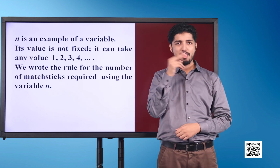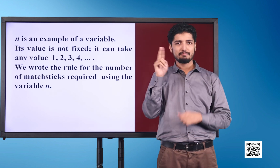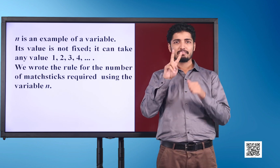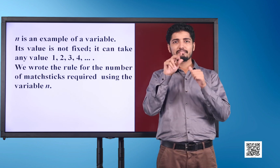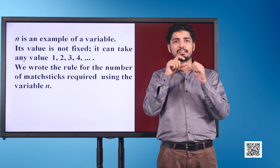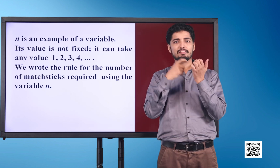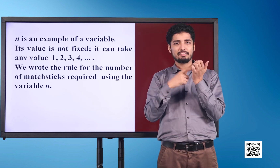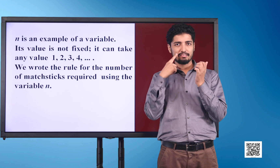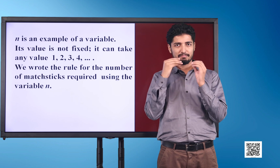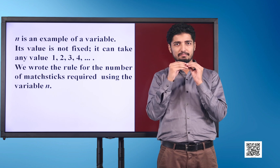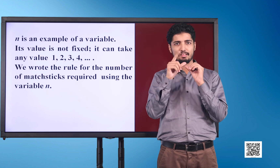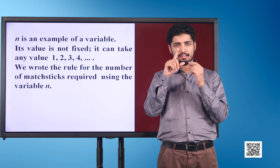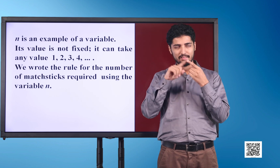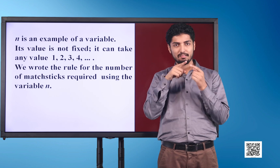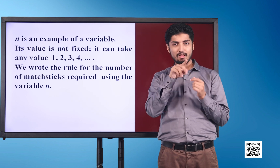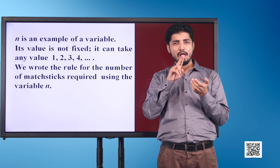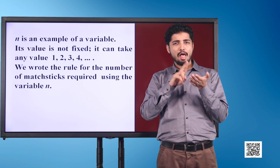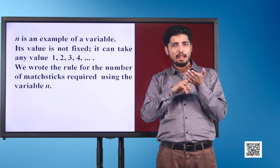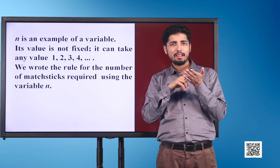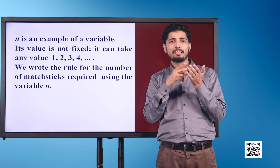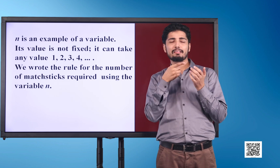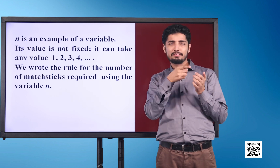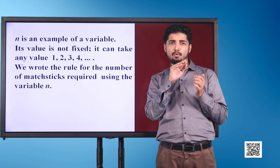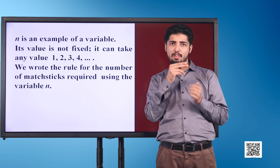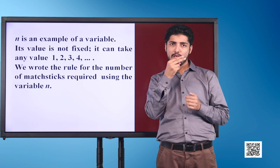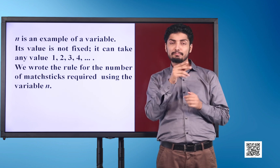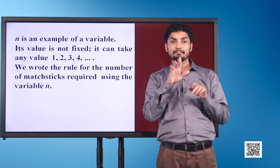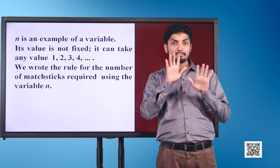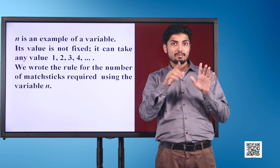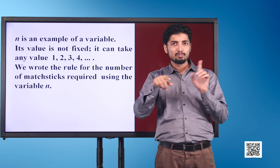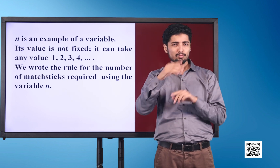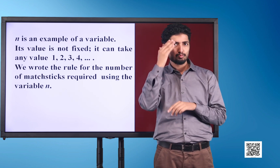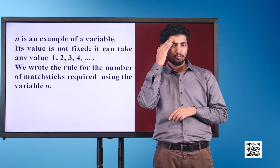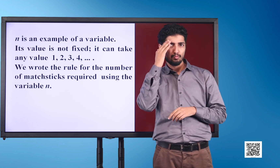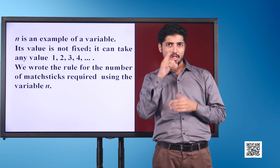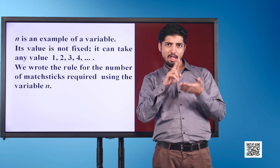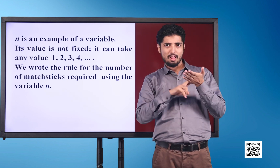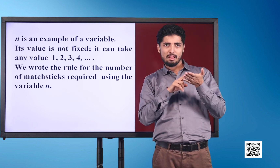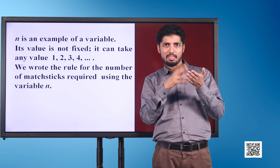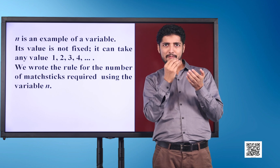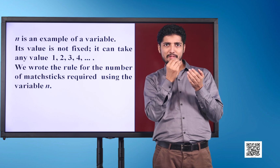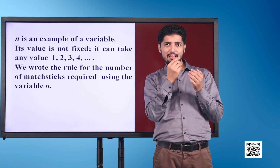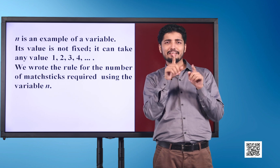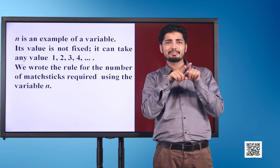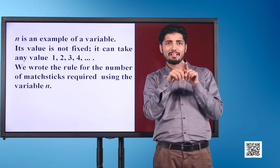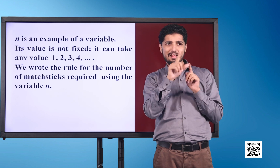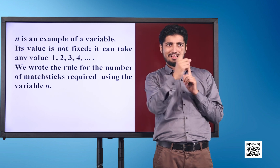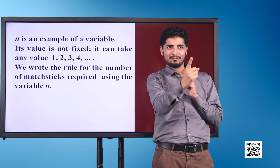Its value is not fixed. It can take any value, 1, 2, 3, 4, etc.